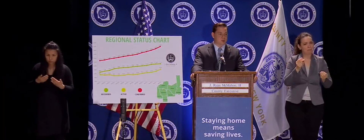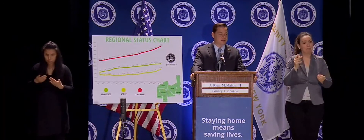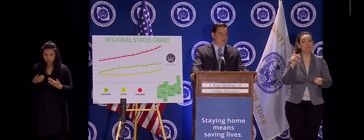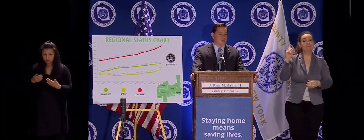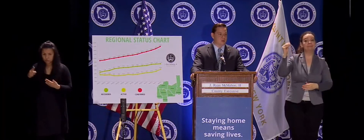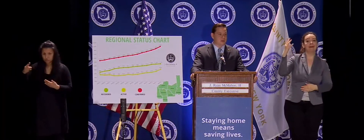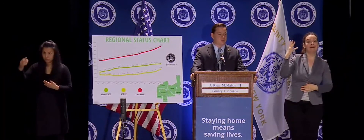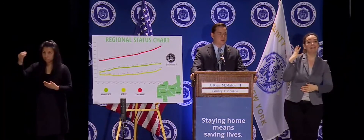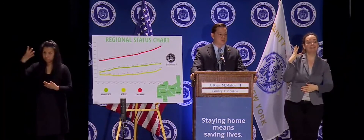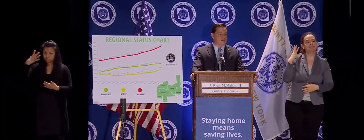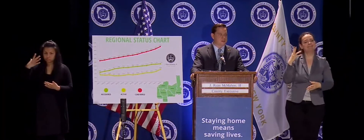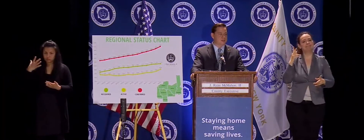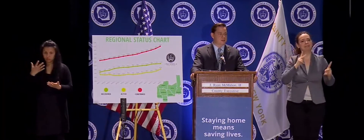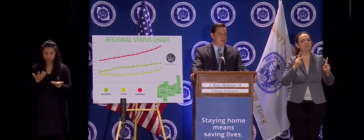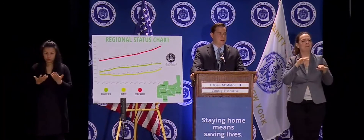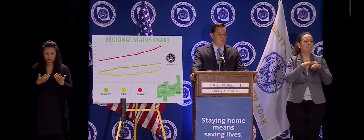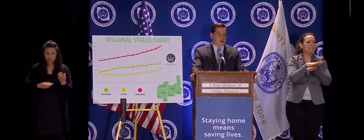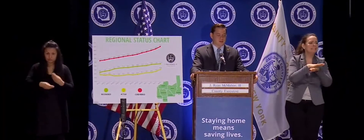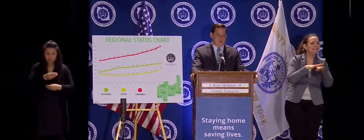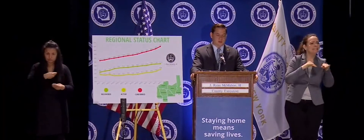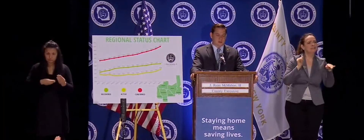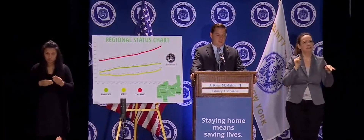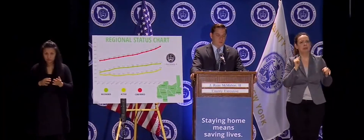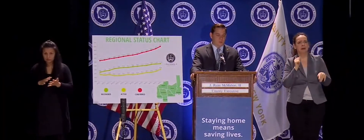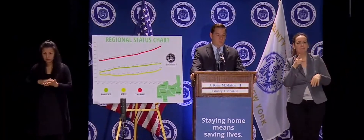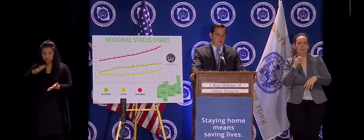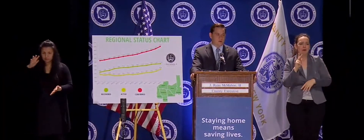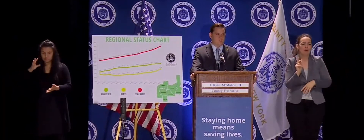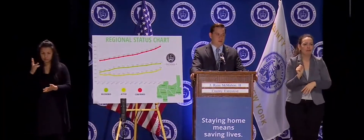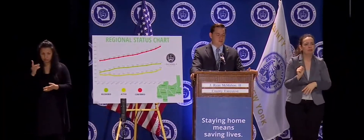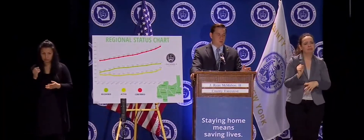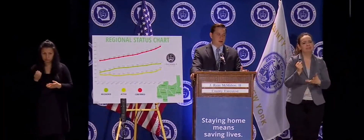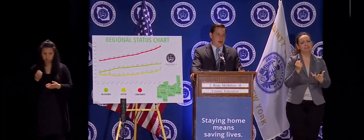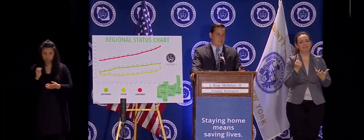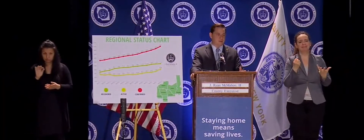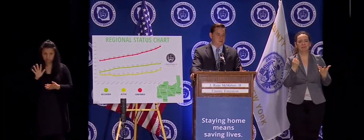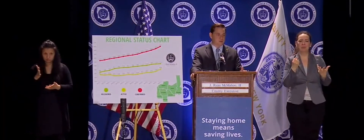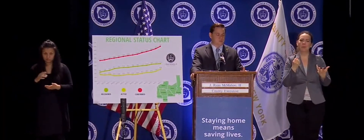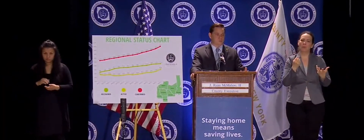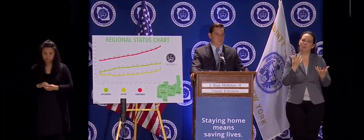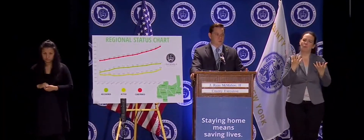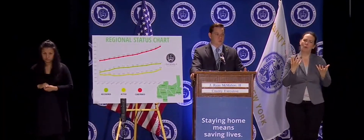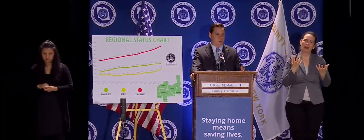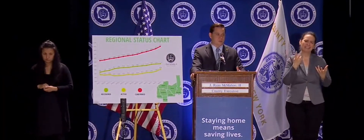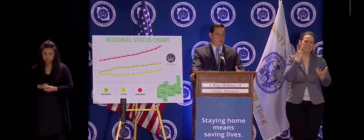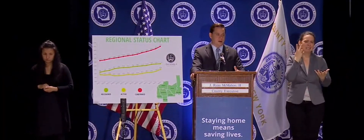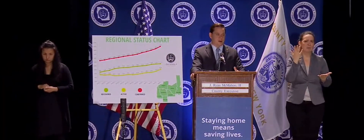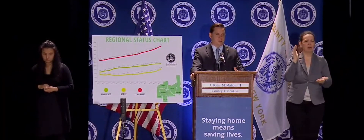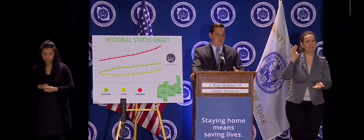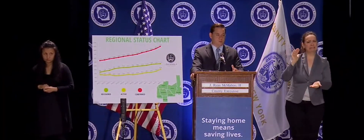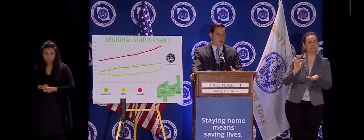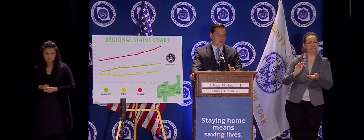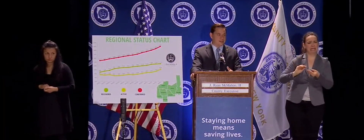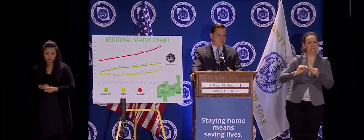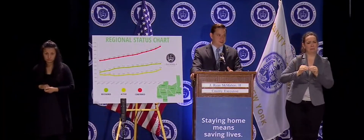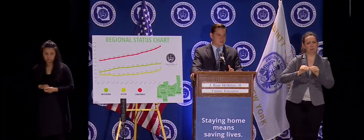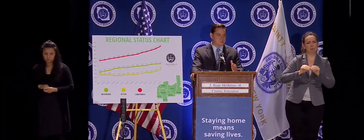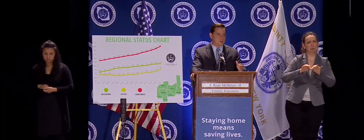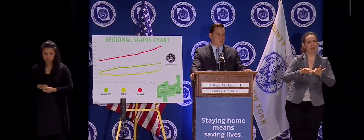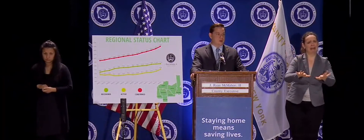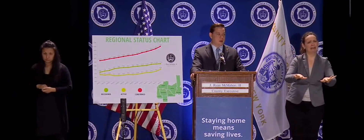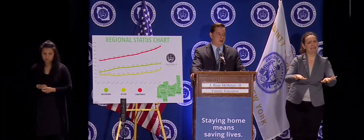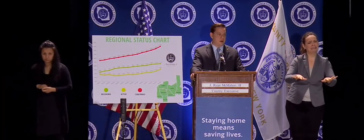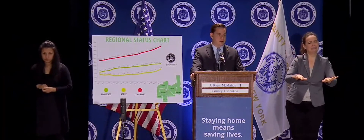see the spikes that we think we could see. But certainly, when phase 1 happens, we are preparing for more